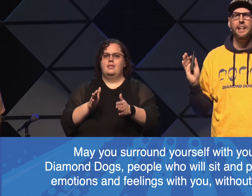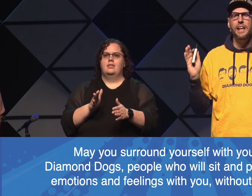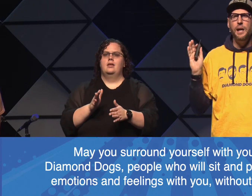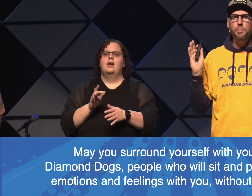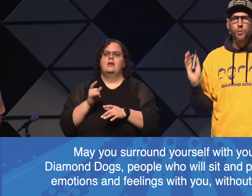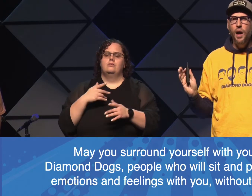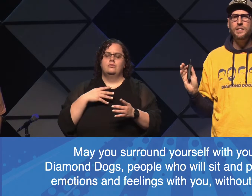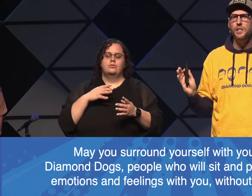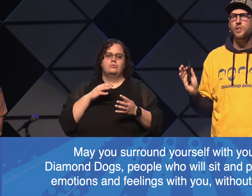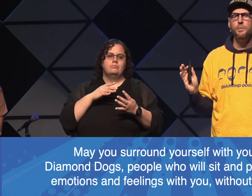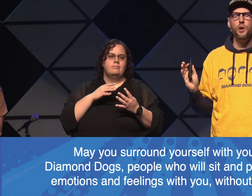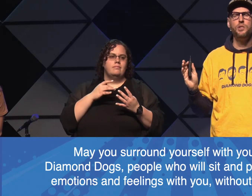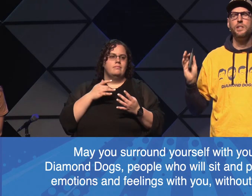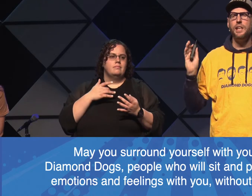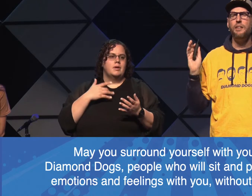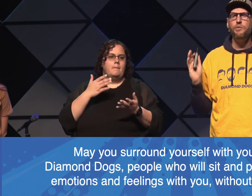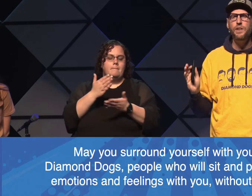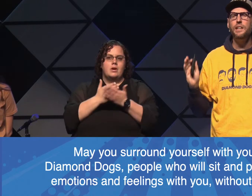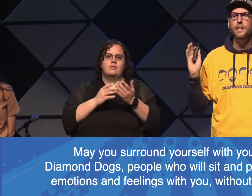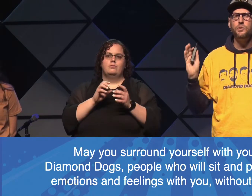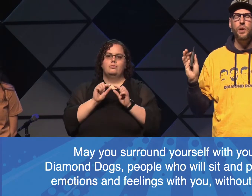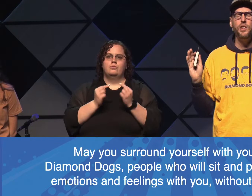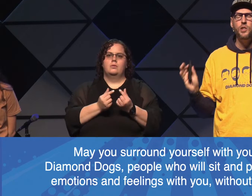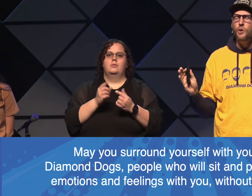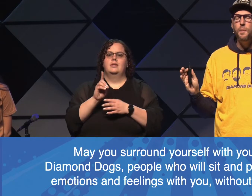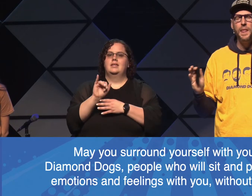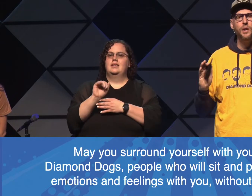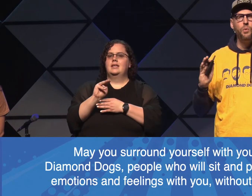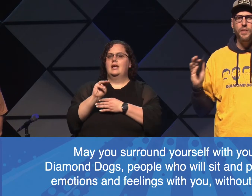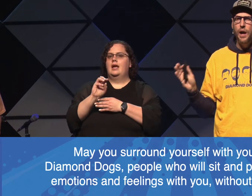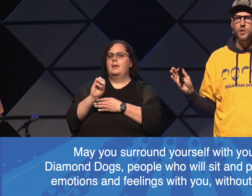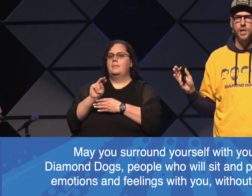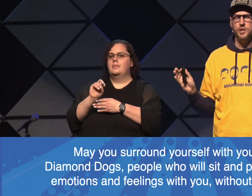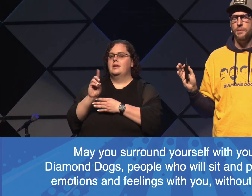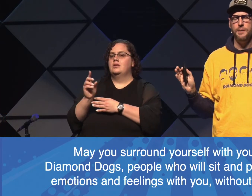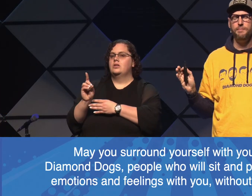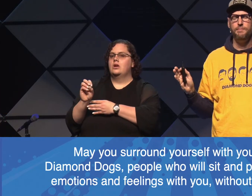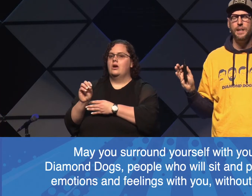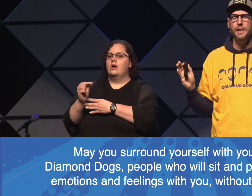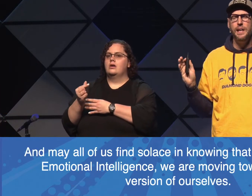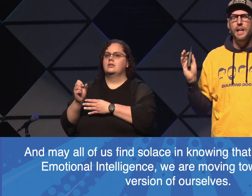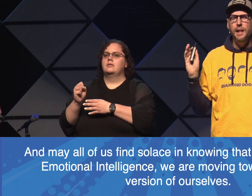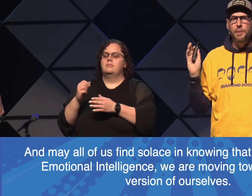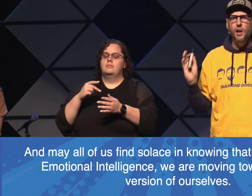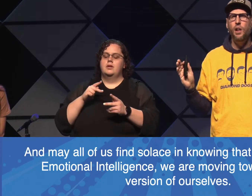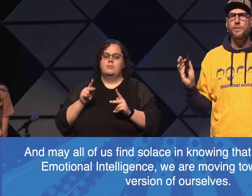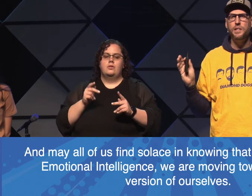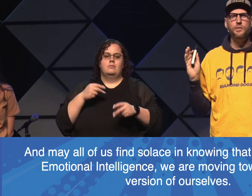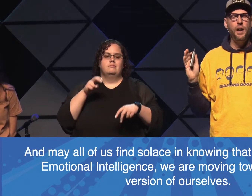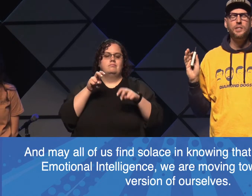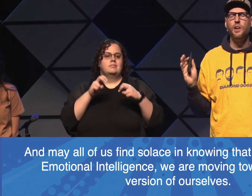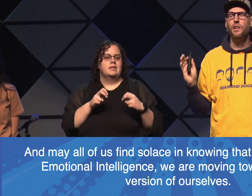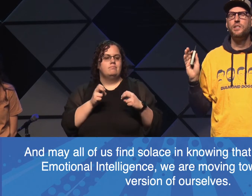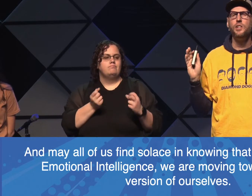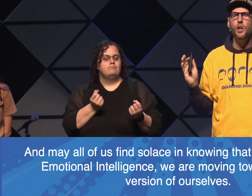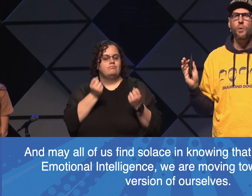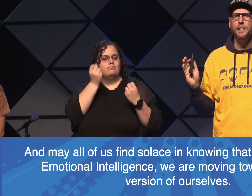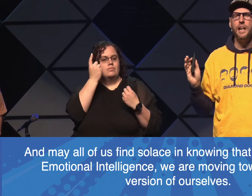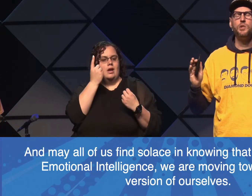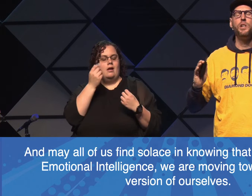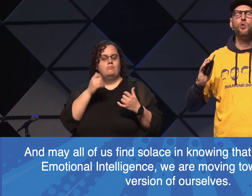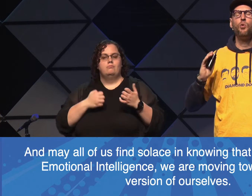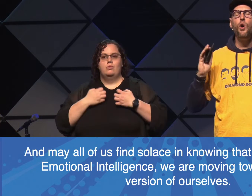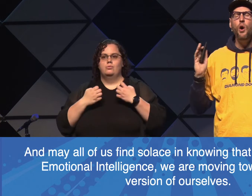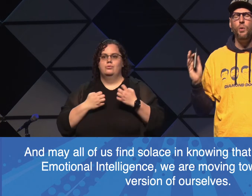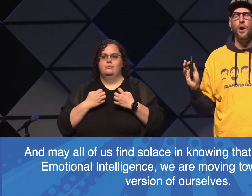sit and process your emotions and feelings with you without judgment. And may all of us find solace in knowing